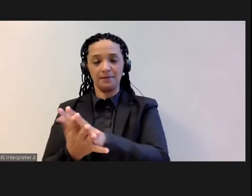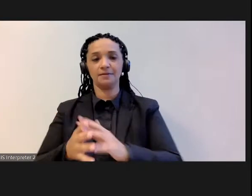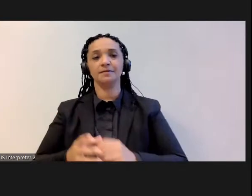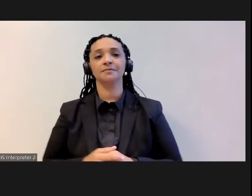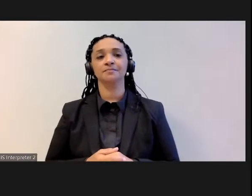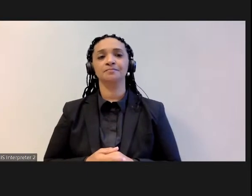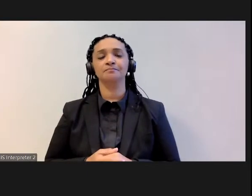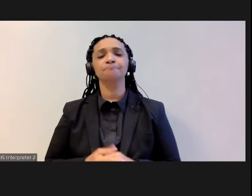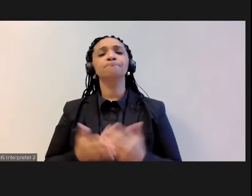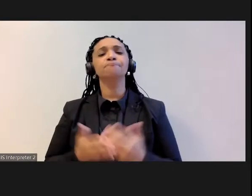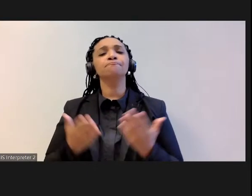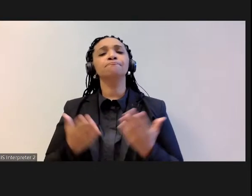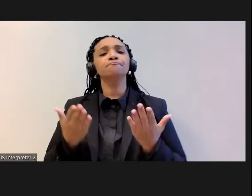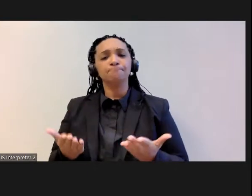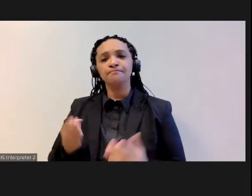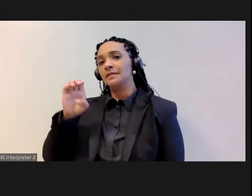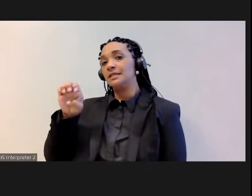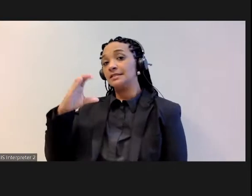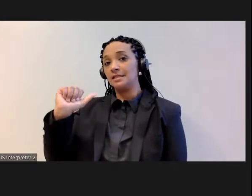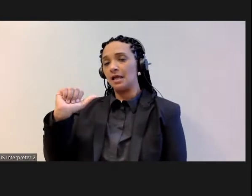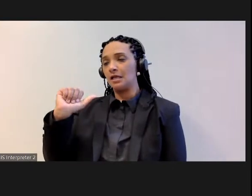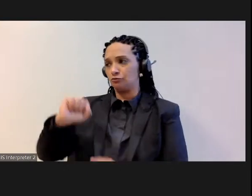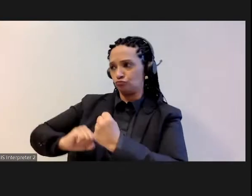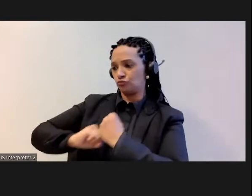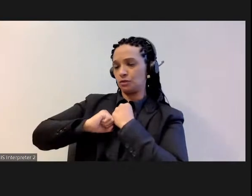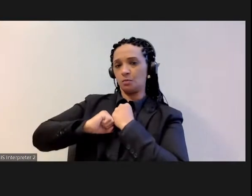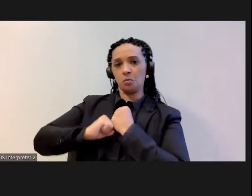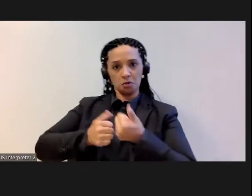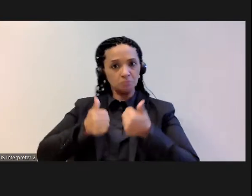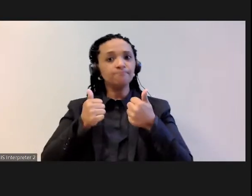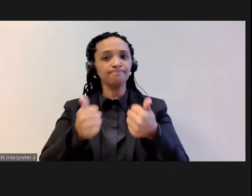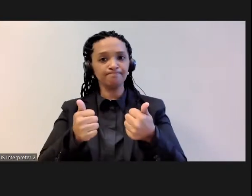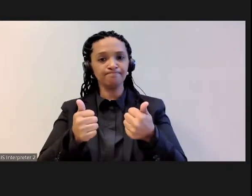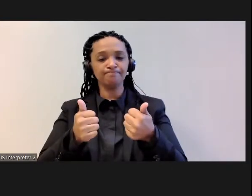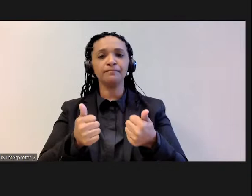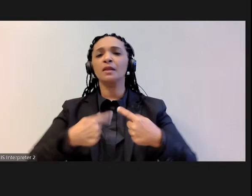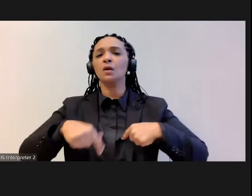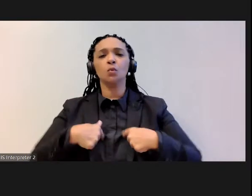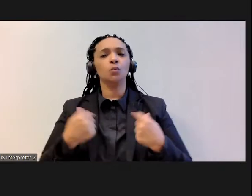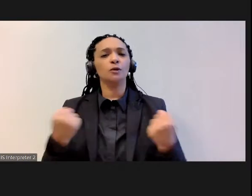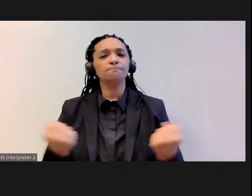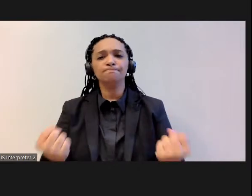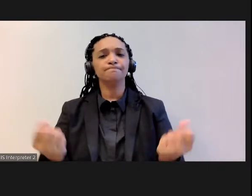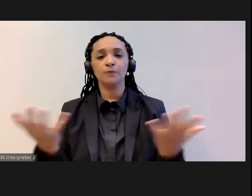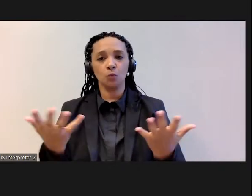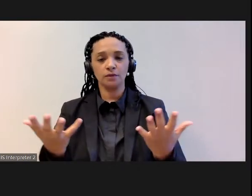ECA, we did an exercise where we